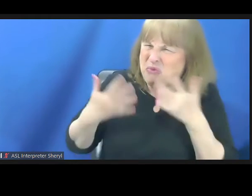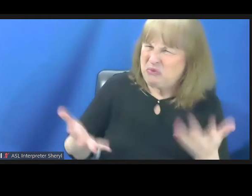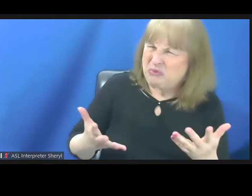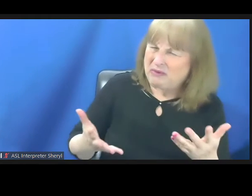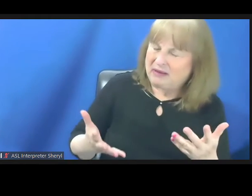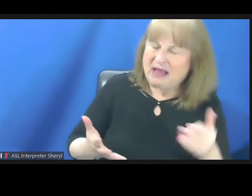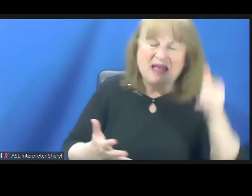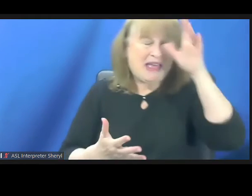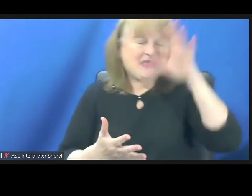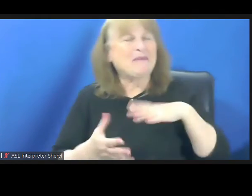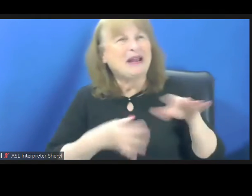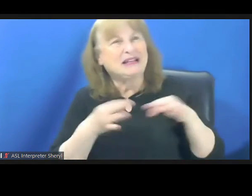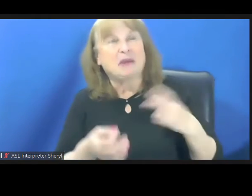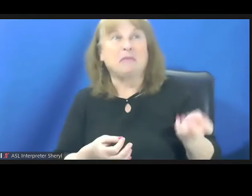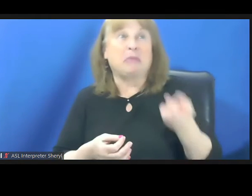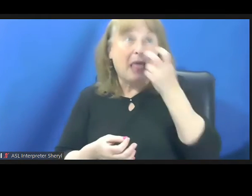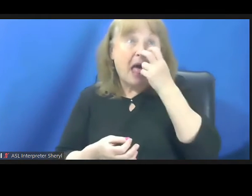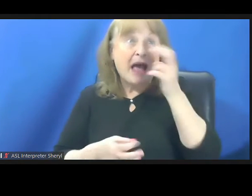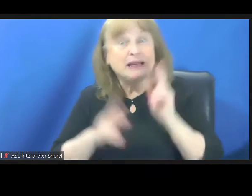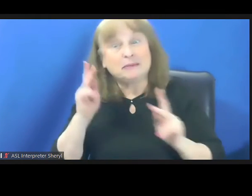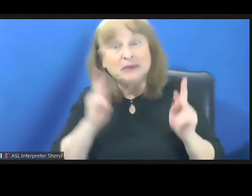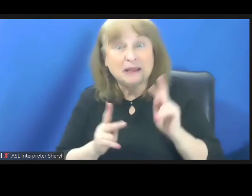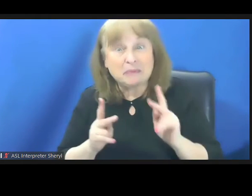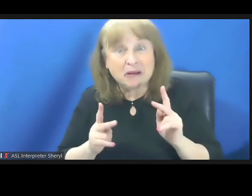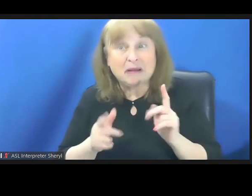he mentioned the blind,